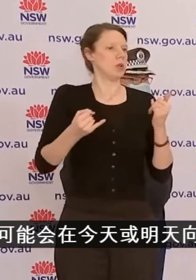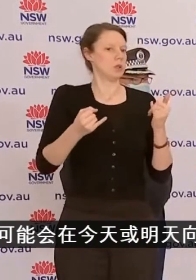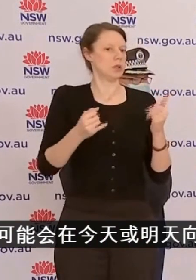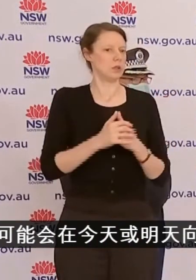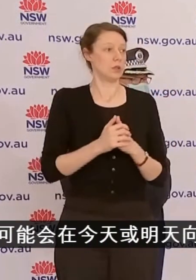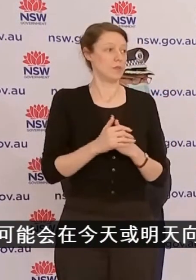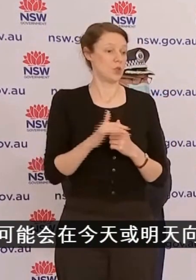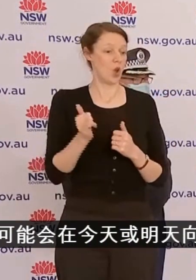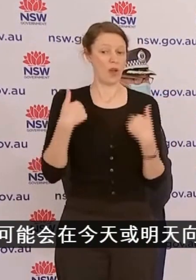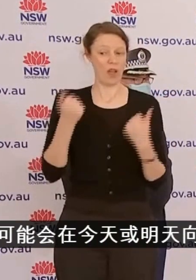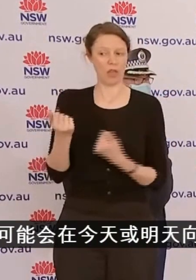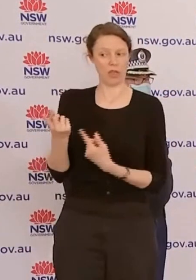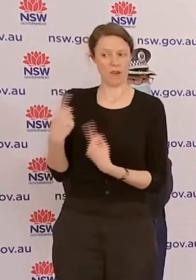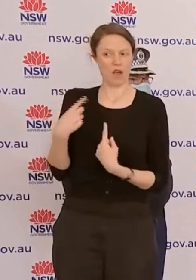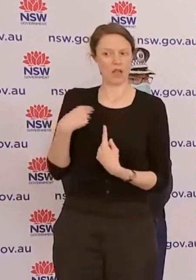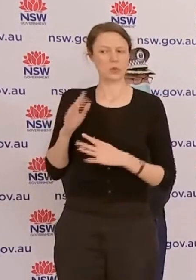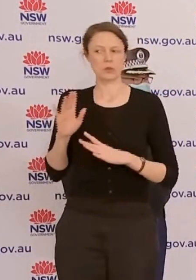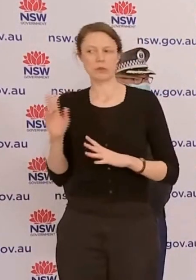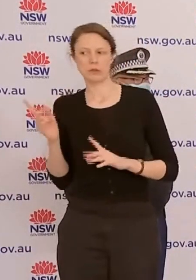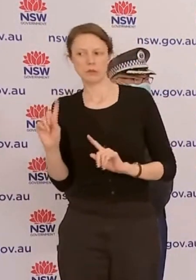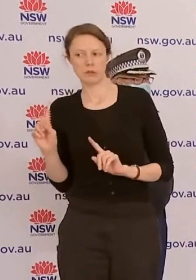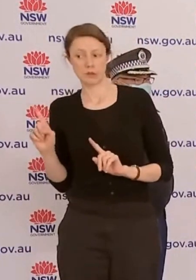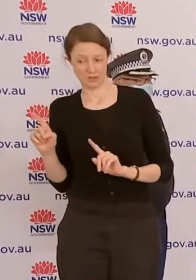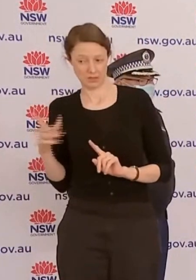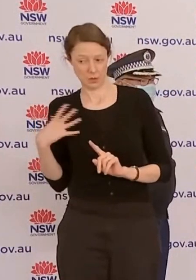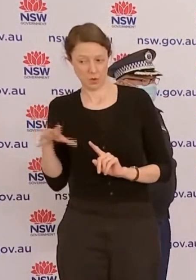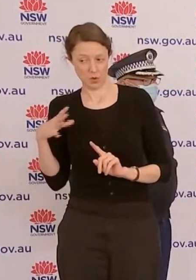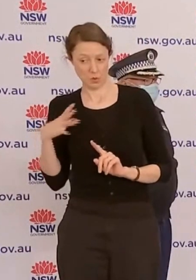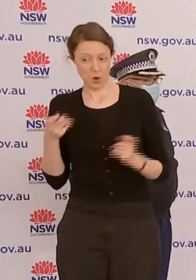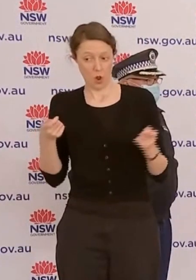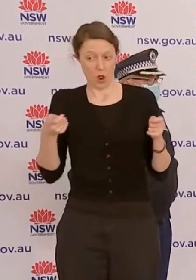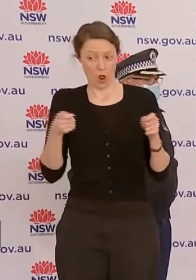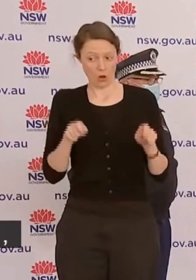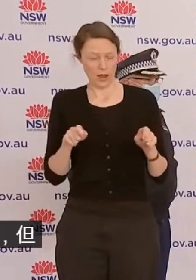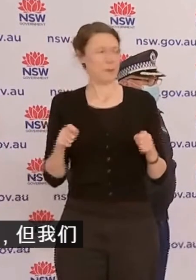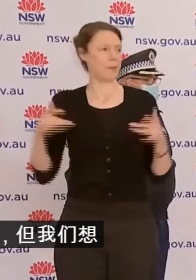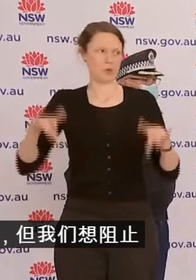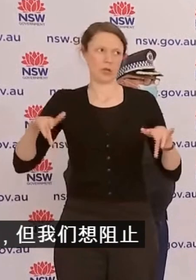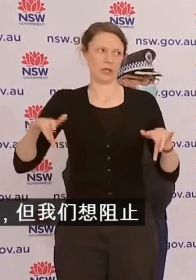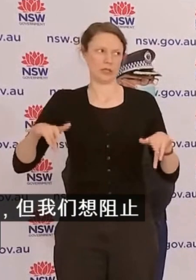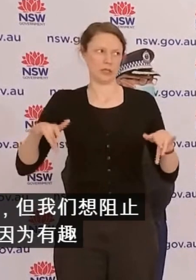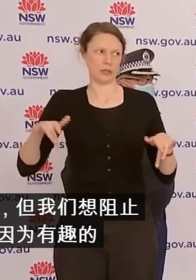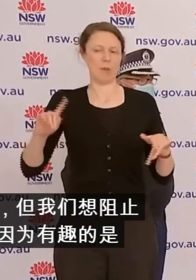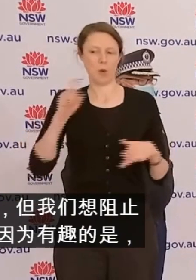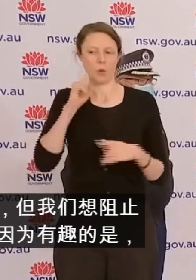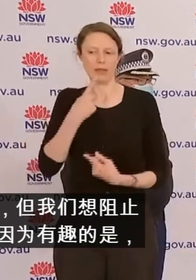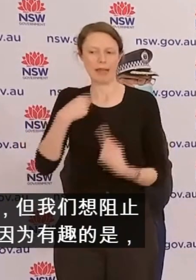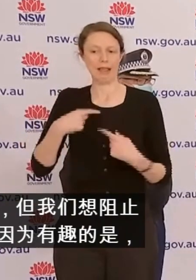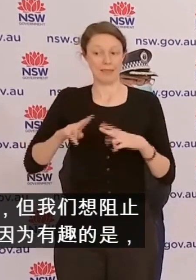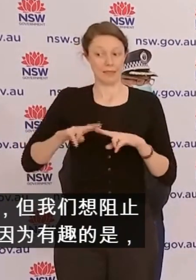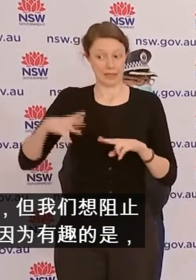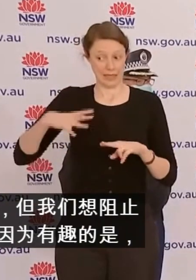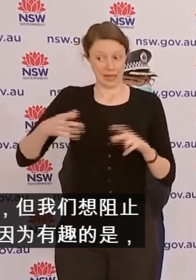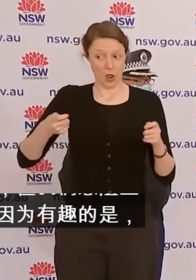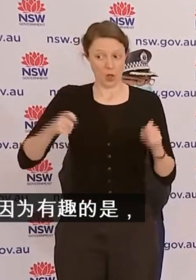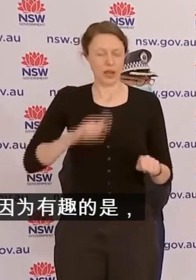government today or tomorrow, the next day, as a precaution, we want you to lock down. So they're not at a stage yet where they've taken off, but we want to prevent them from taking off. Because